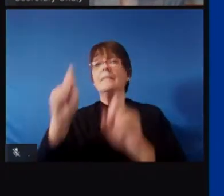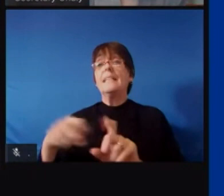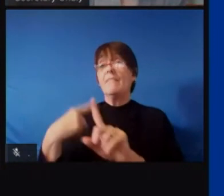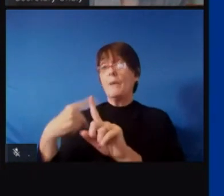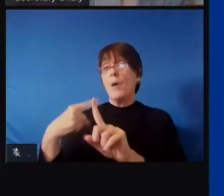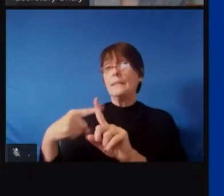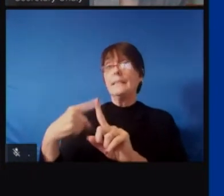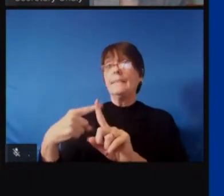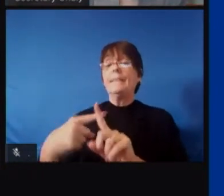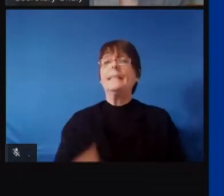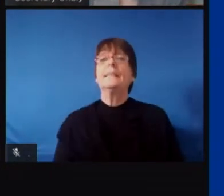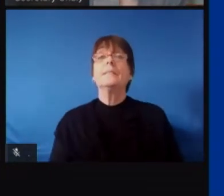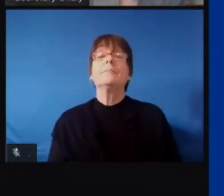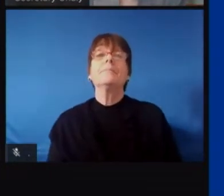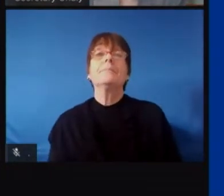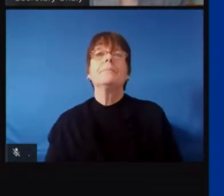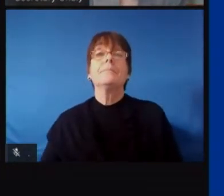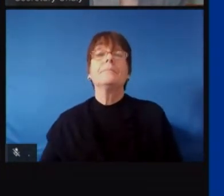positivity.